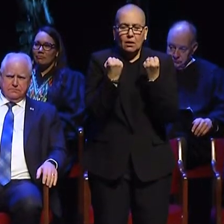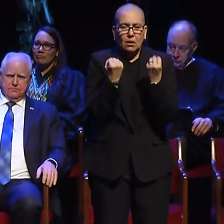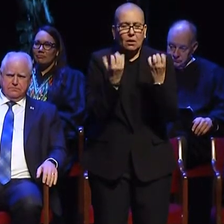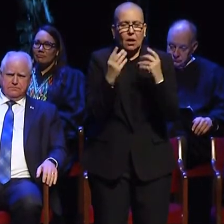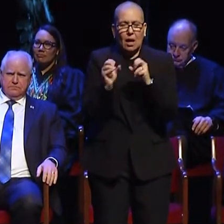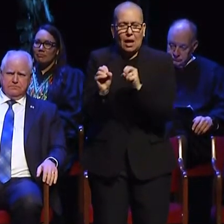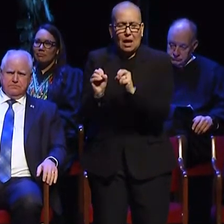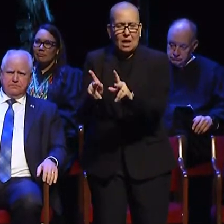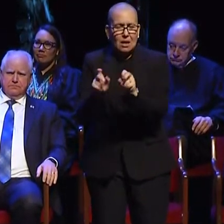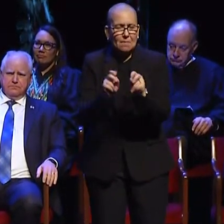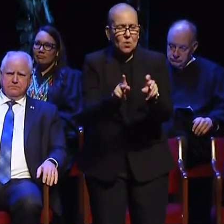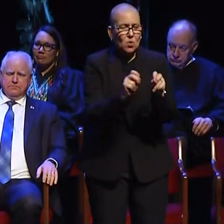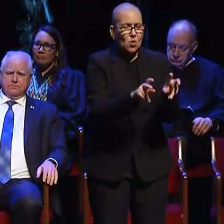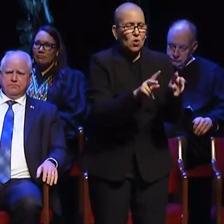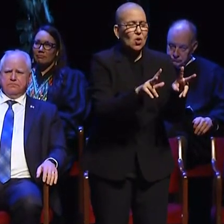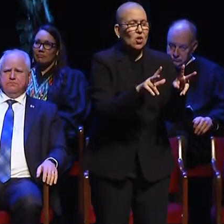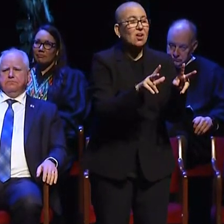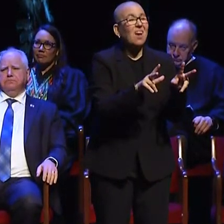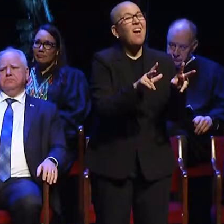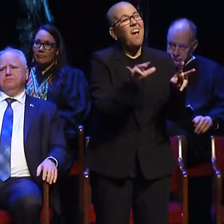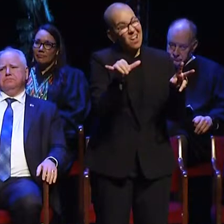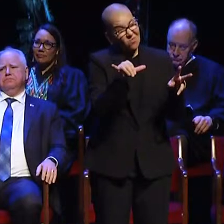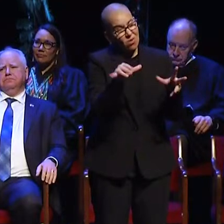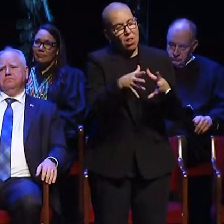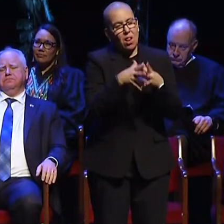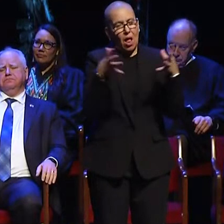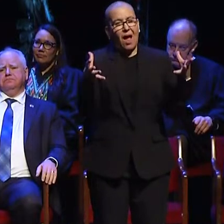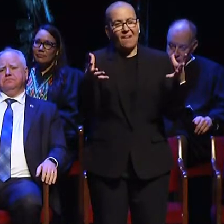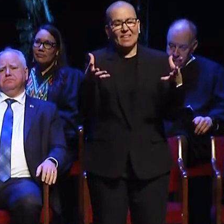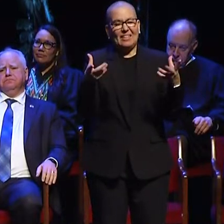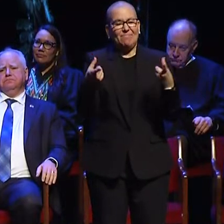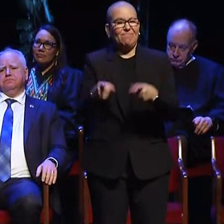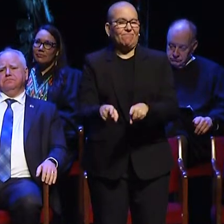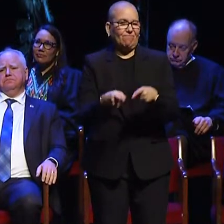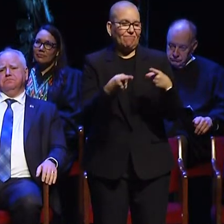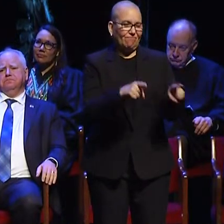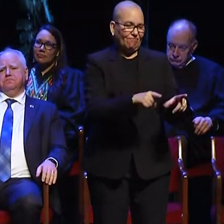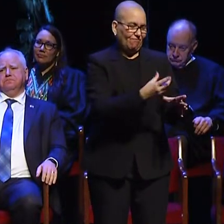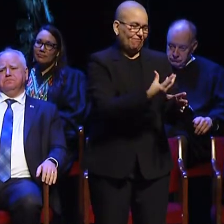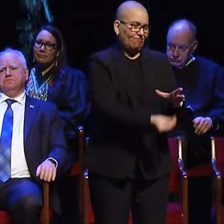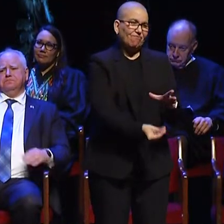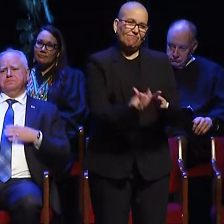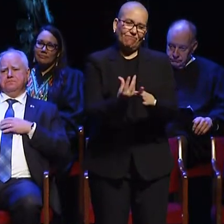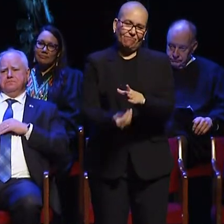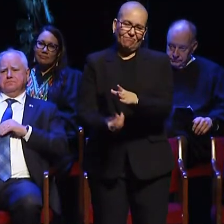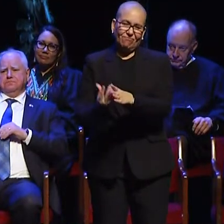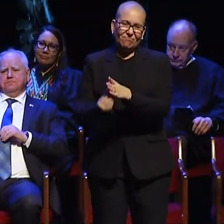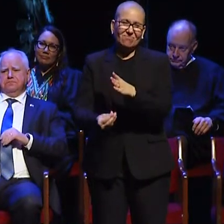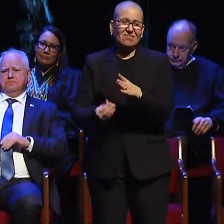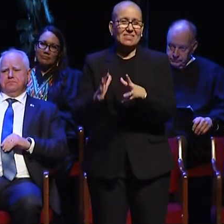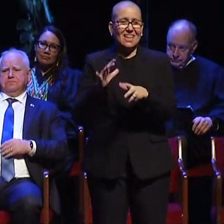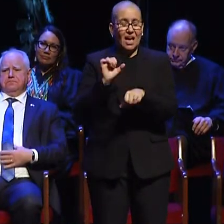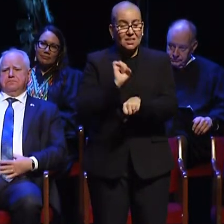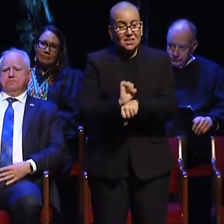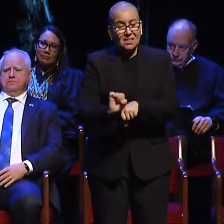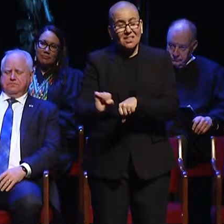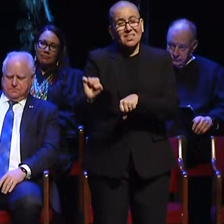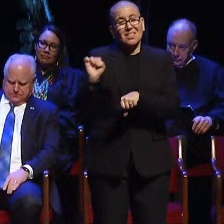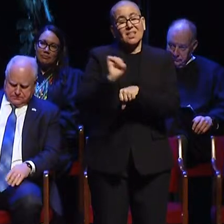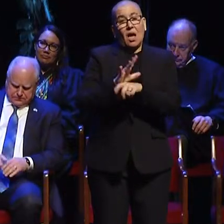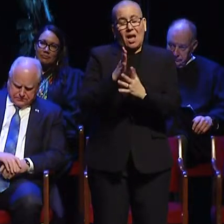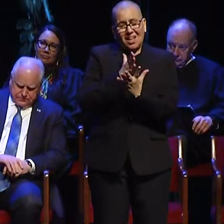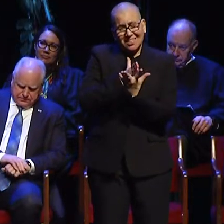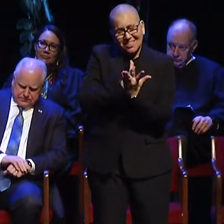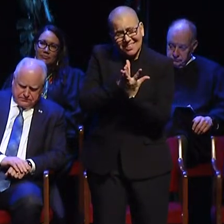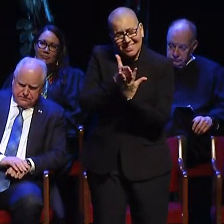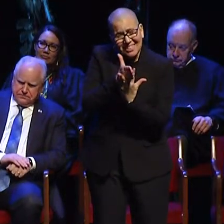loss, of hard work and sacrifice, of recognition and reconnection,